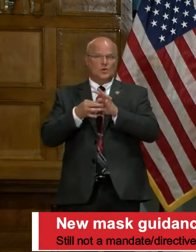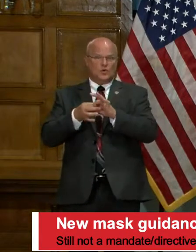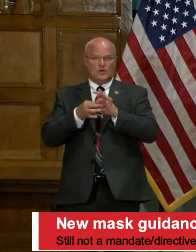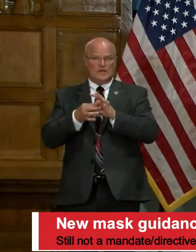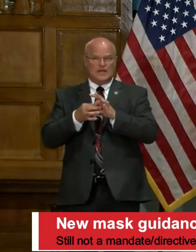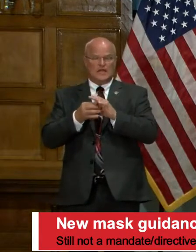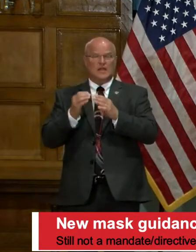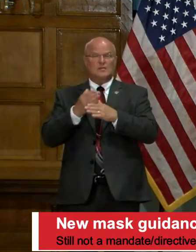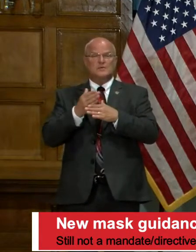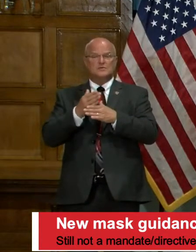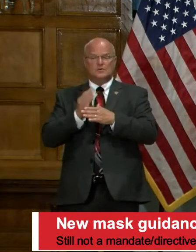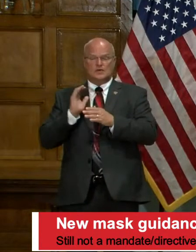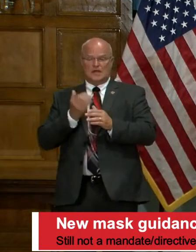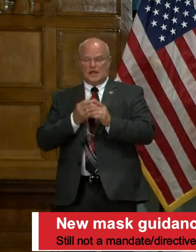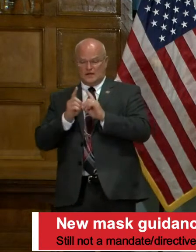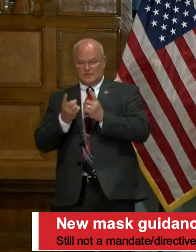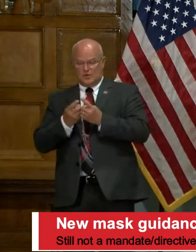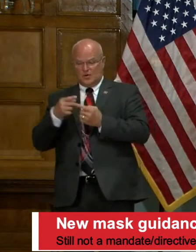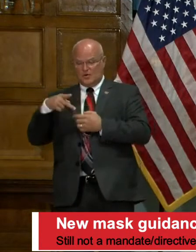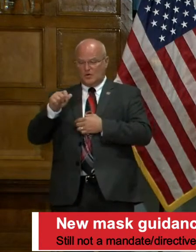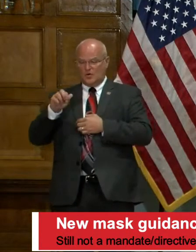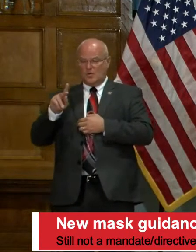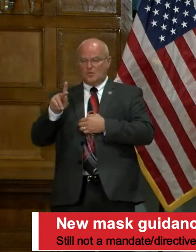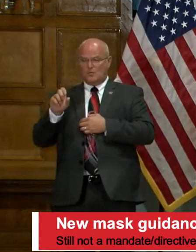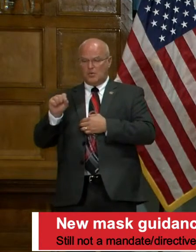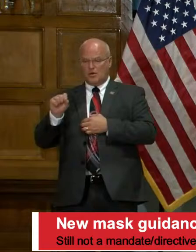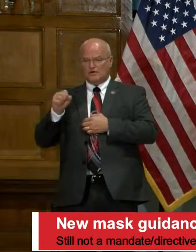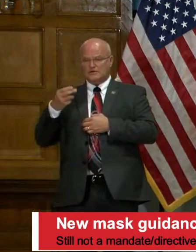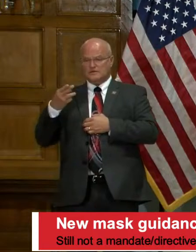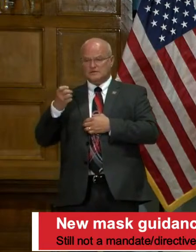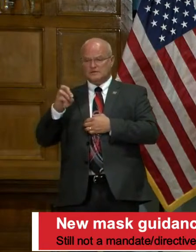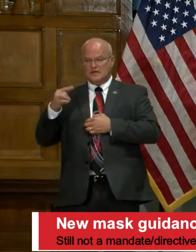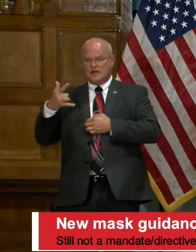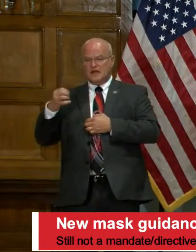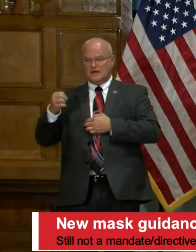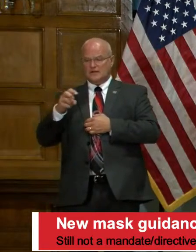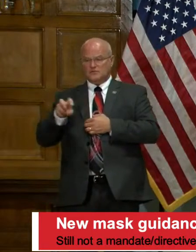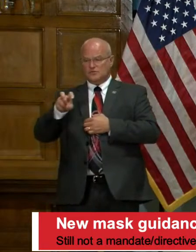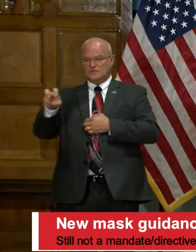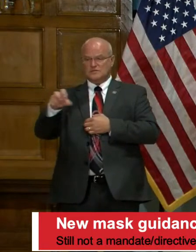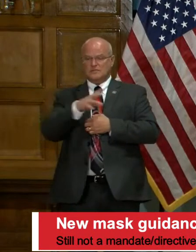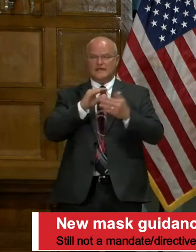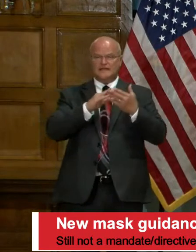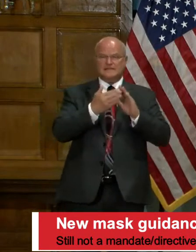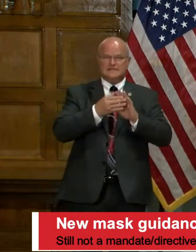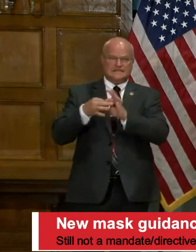coordinate between our Department of Parks, Heritage, and Tourism and the city.